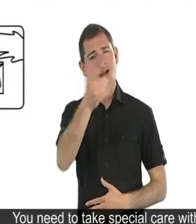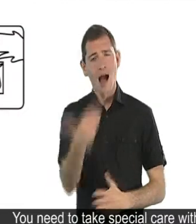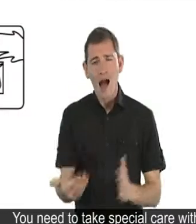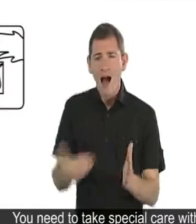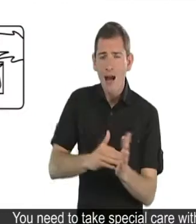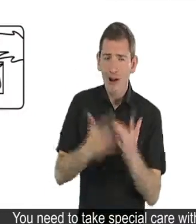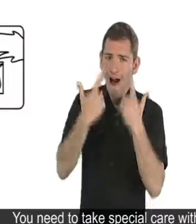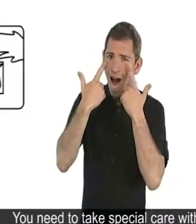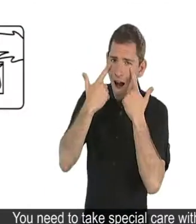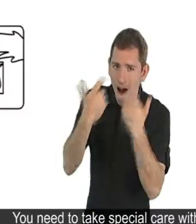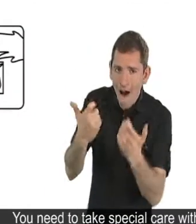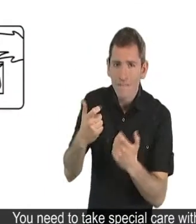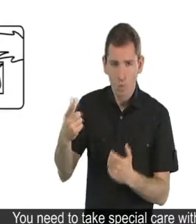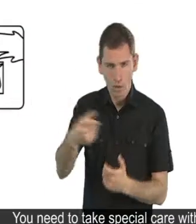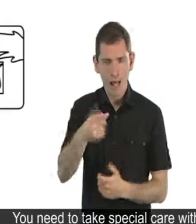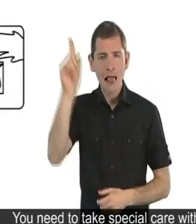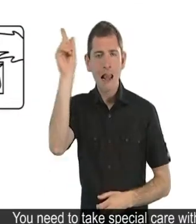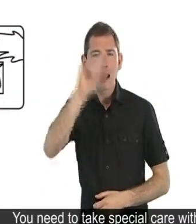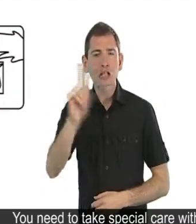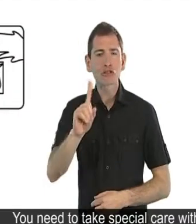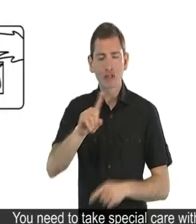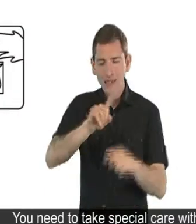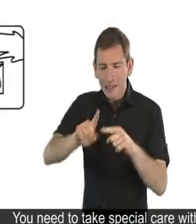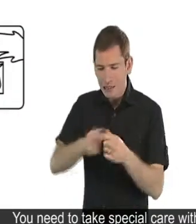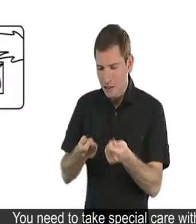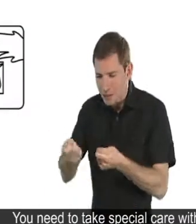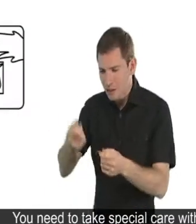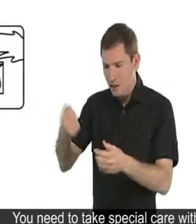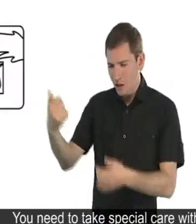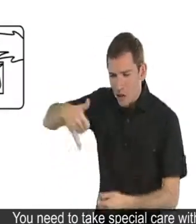You need to take special care with electric appliances in the kitchen.